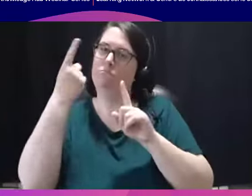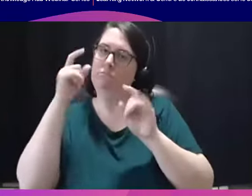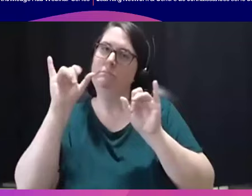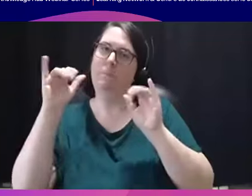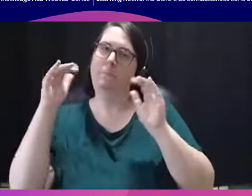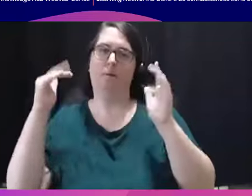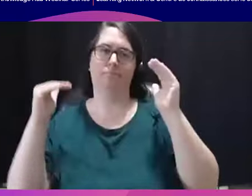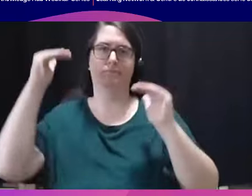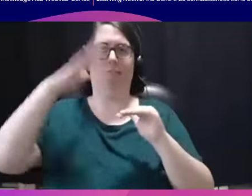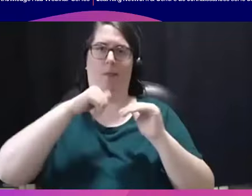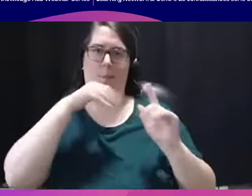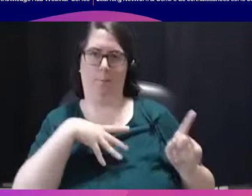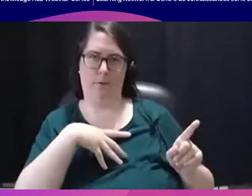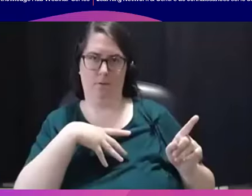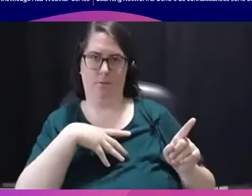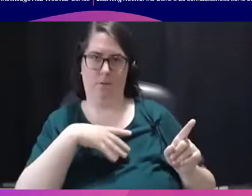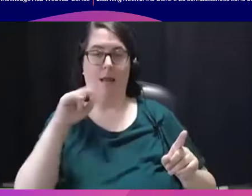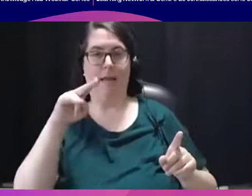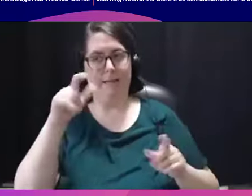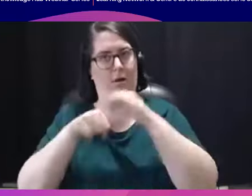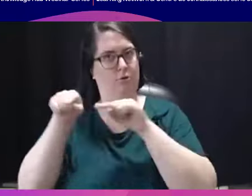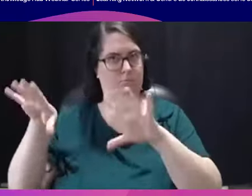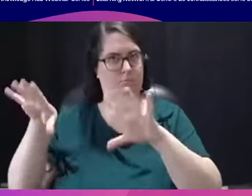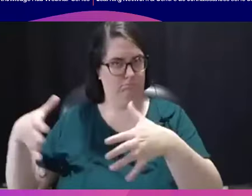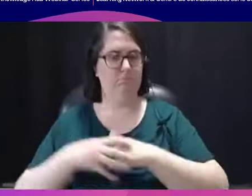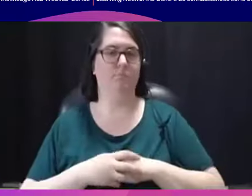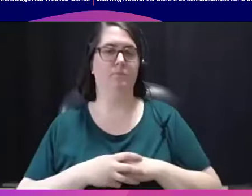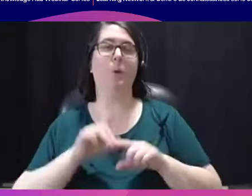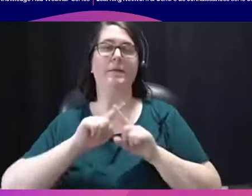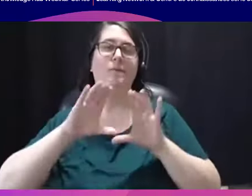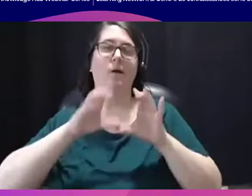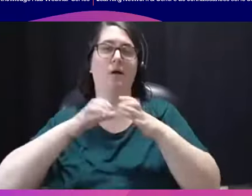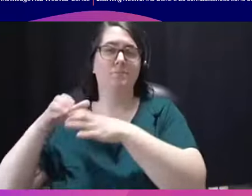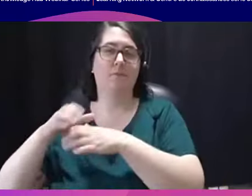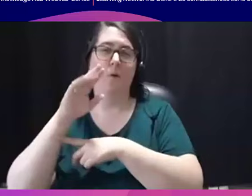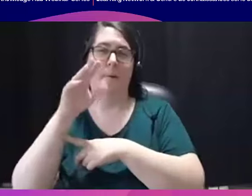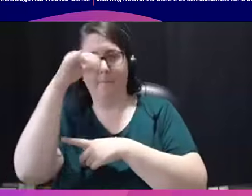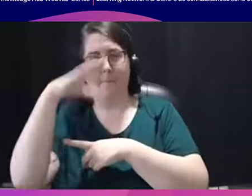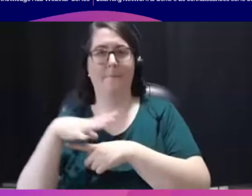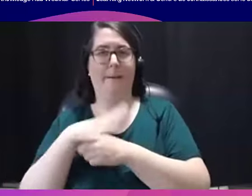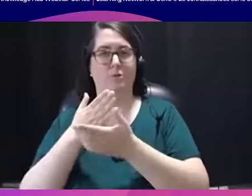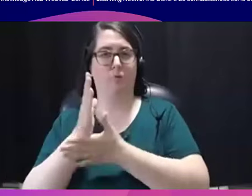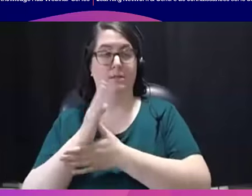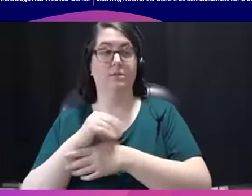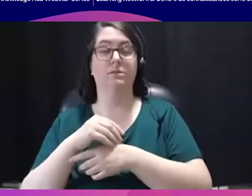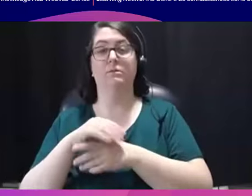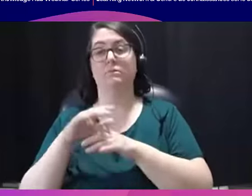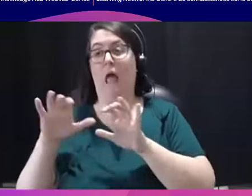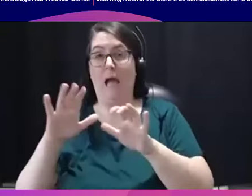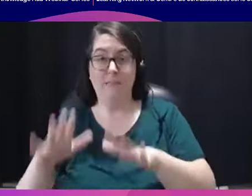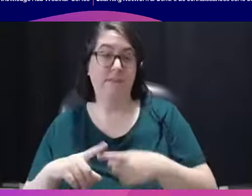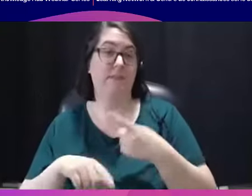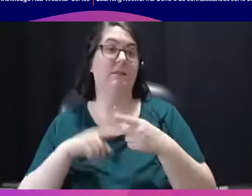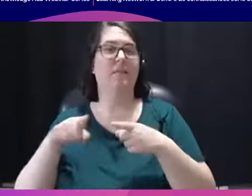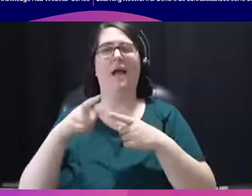different subgroups, of which incel is one of them. And so other subgroups in the men's rights movement include men's rights activists who